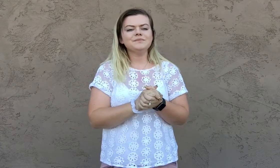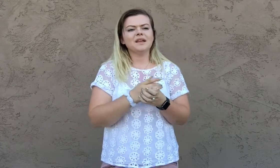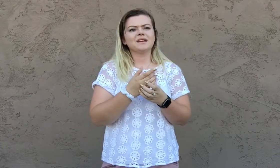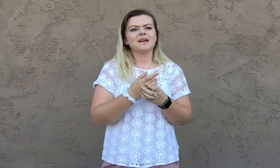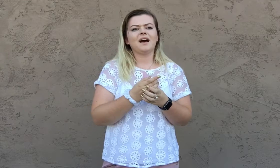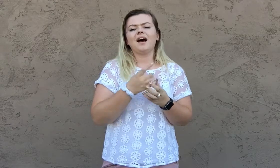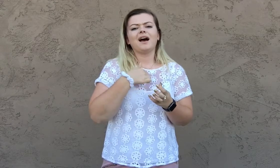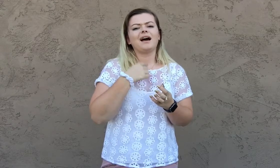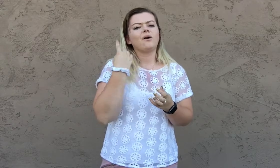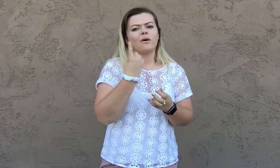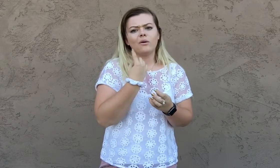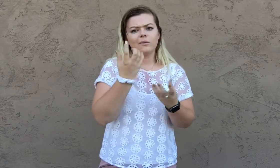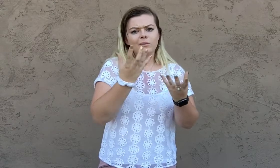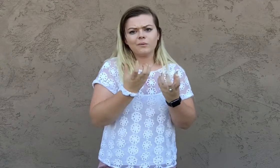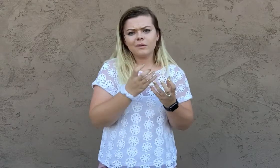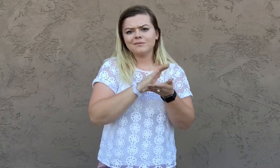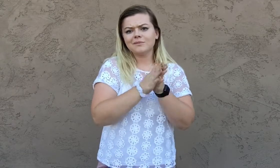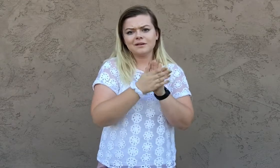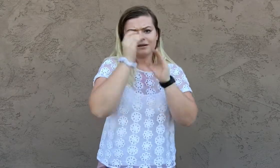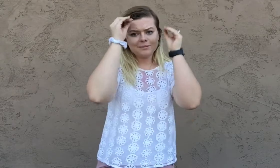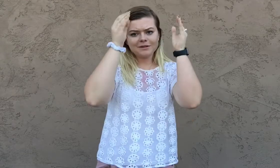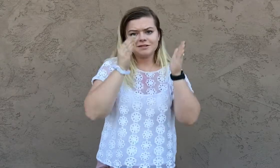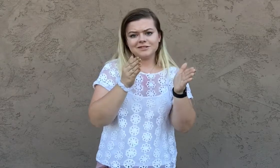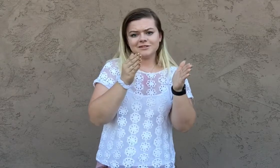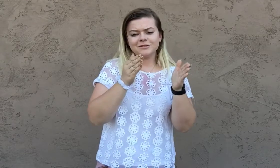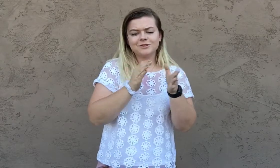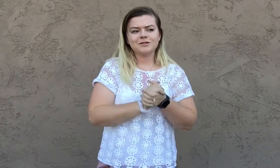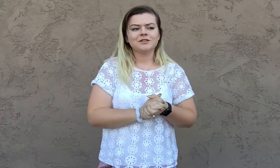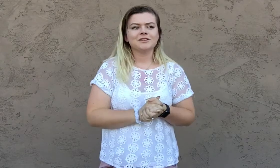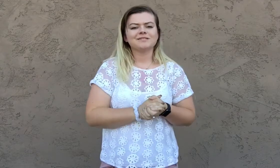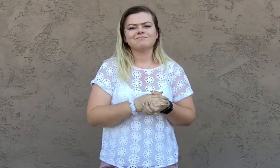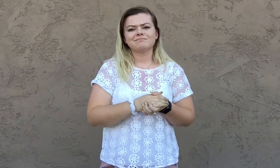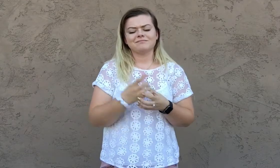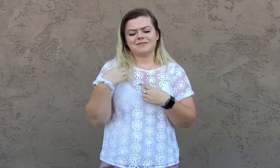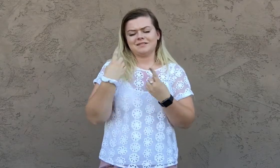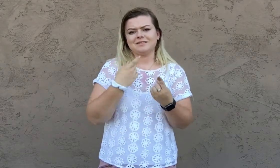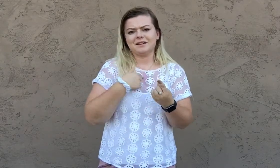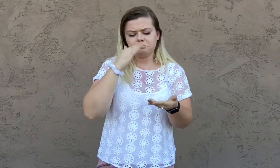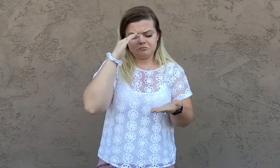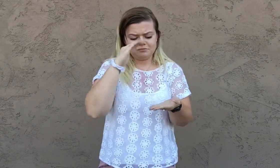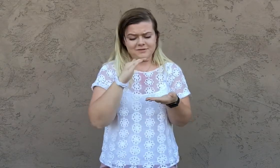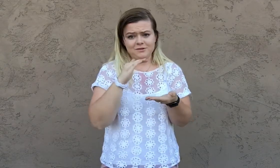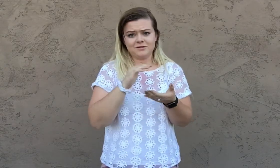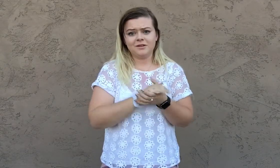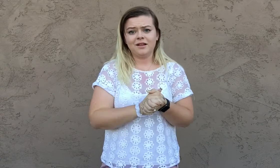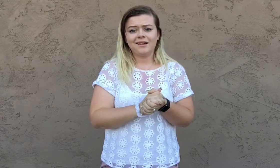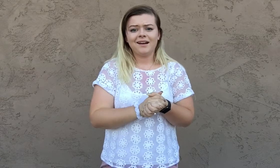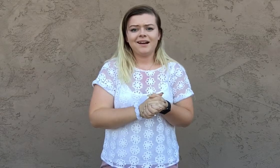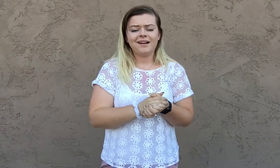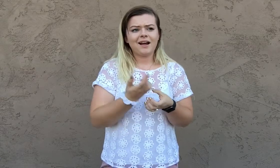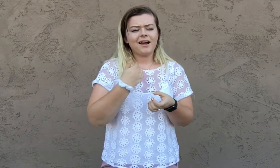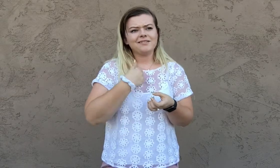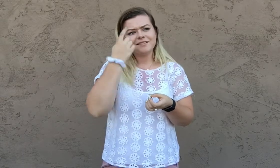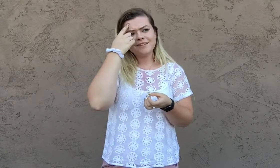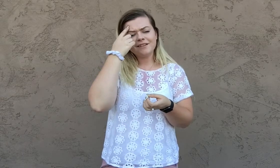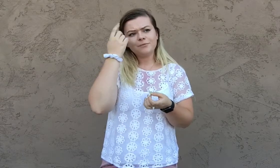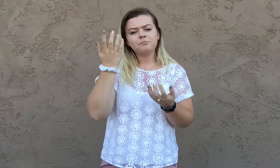wanted more. I always wanted to become a teacher, and since I was a little kid, I